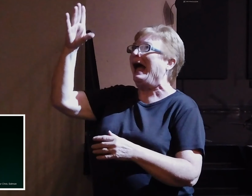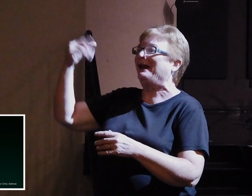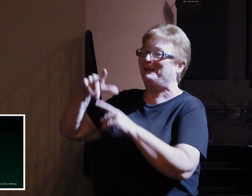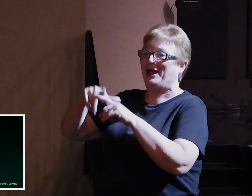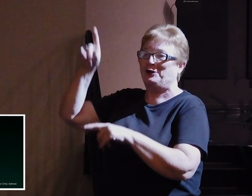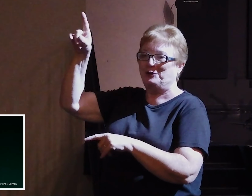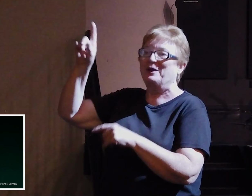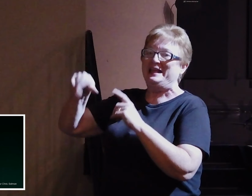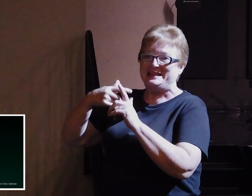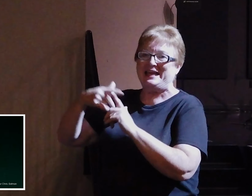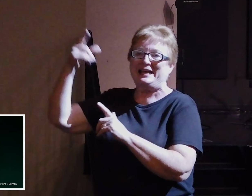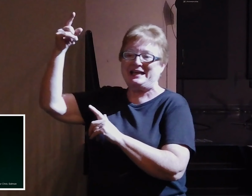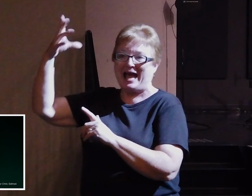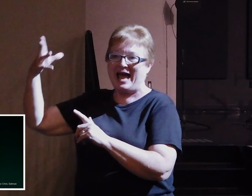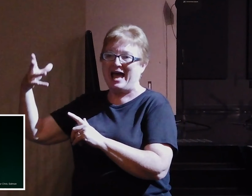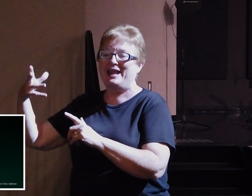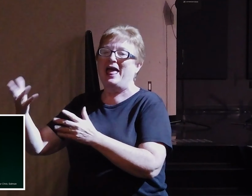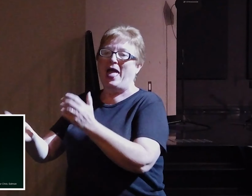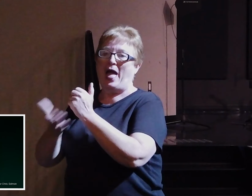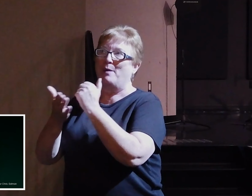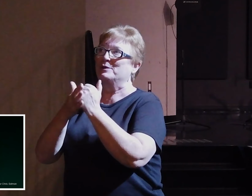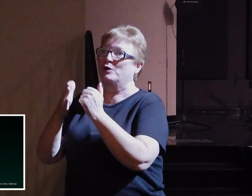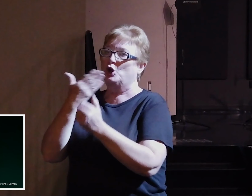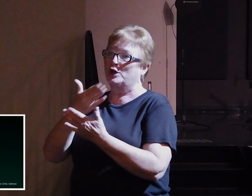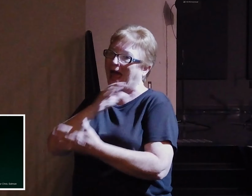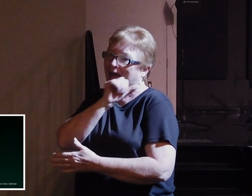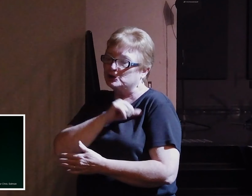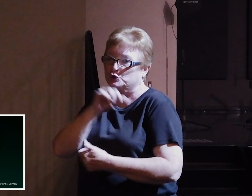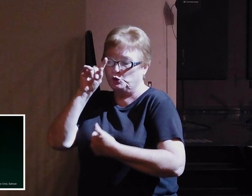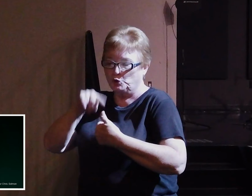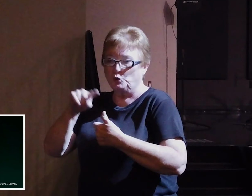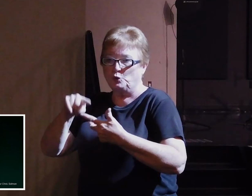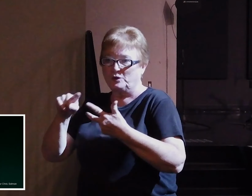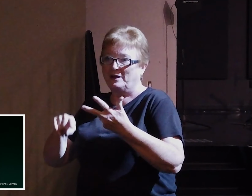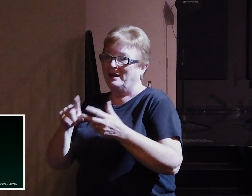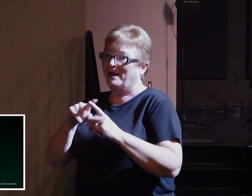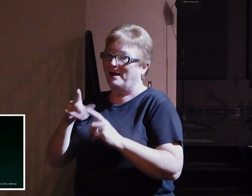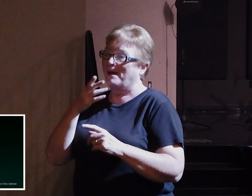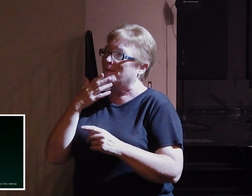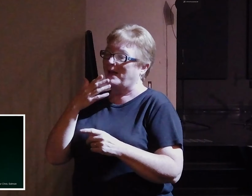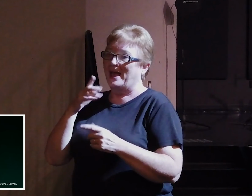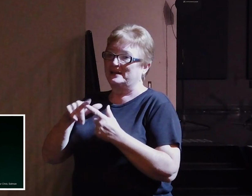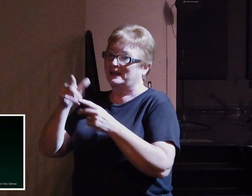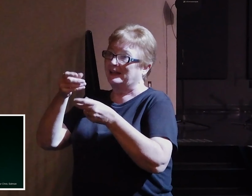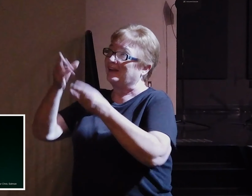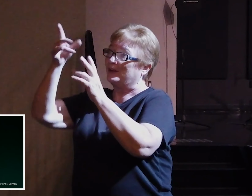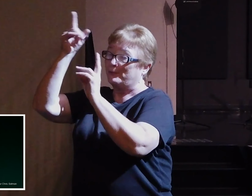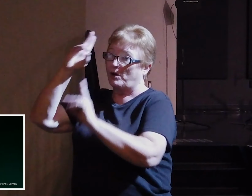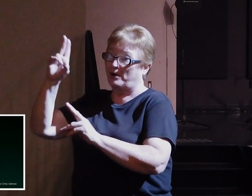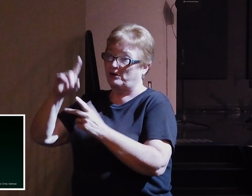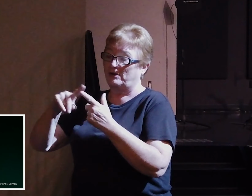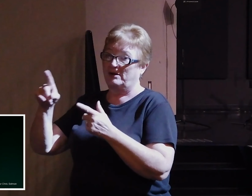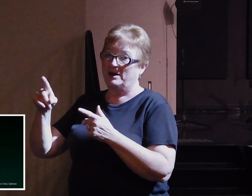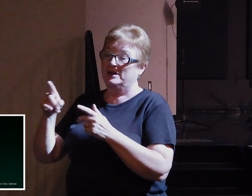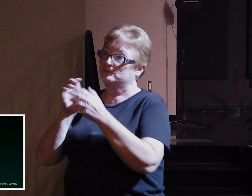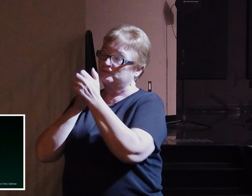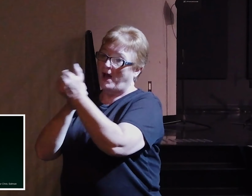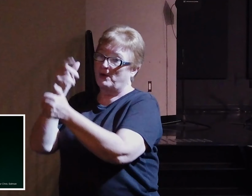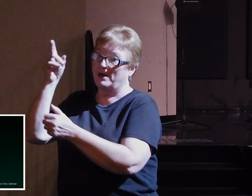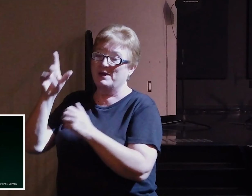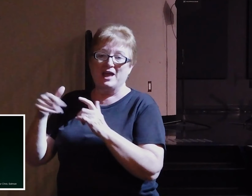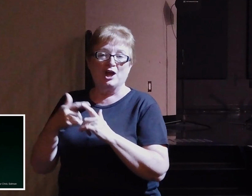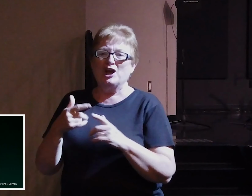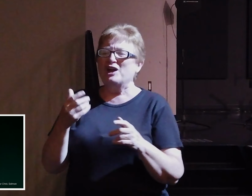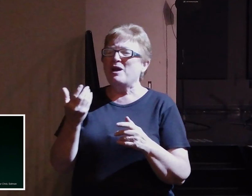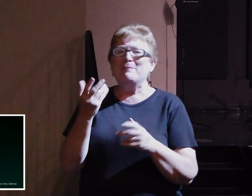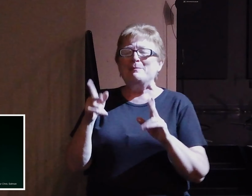people bitter. It often does in our society makes people bitter. Nobody likes to lose things. Nobody likes to experience